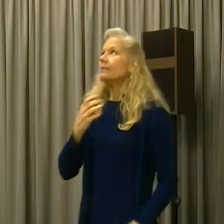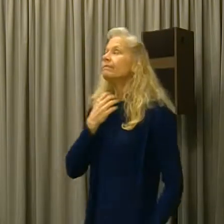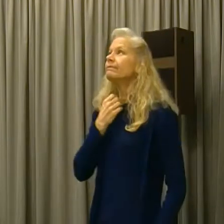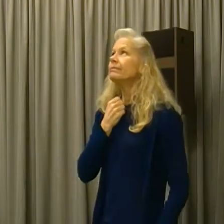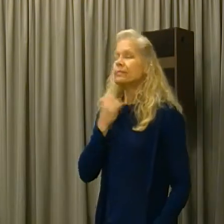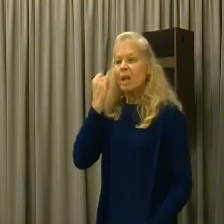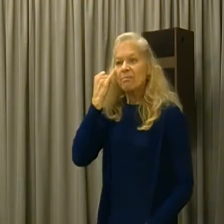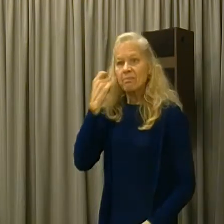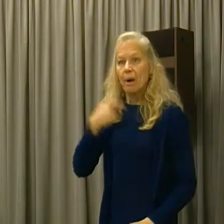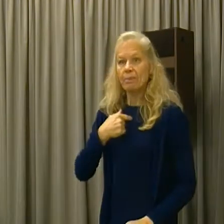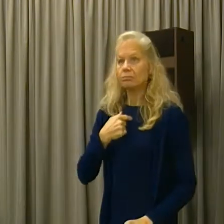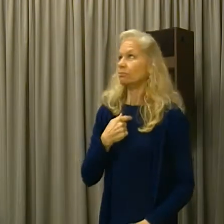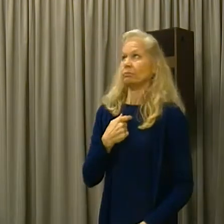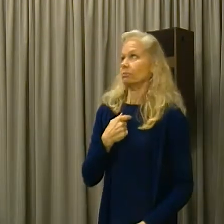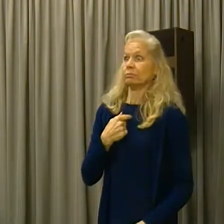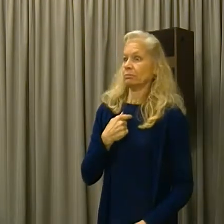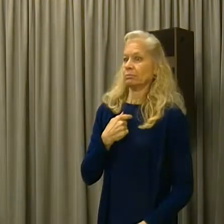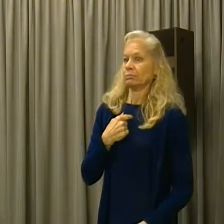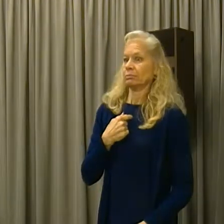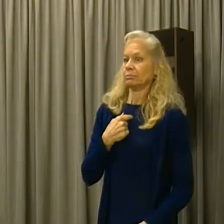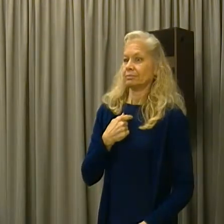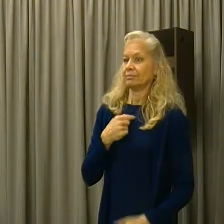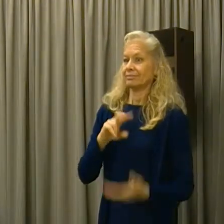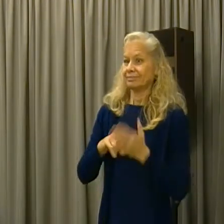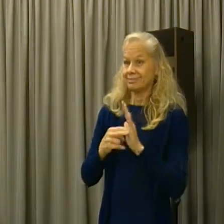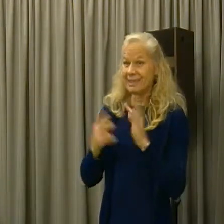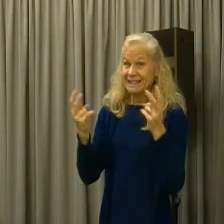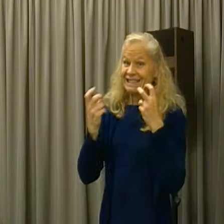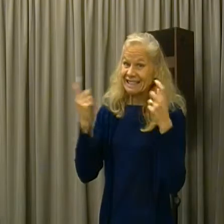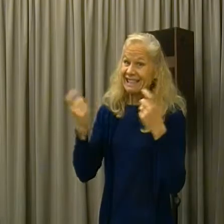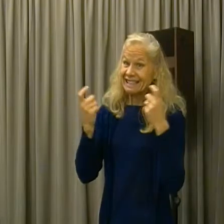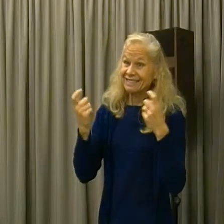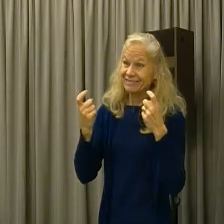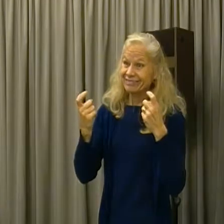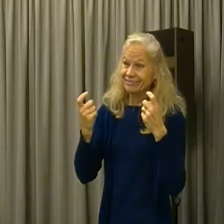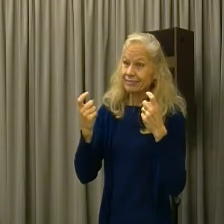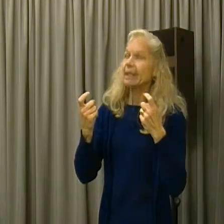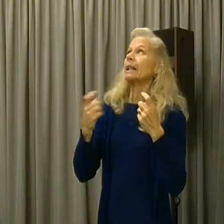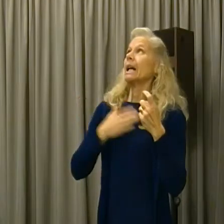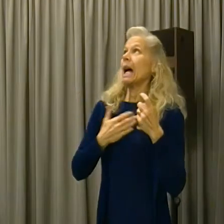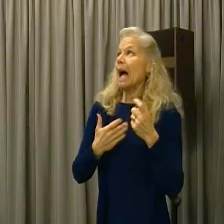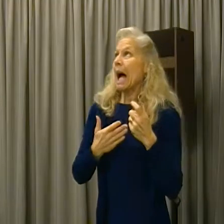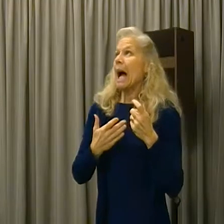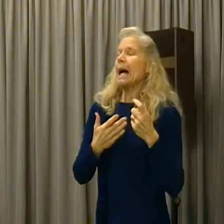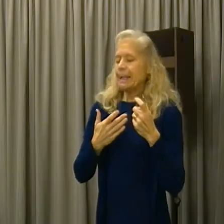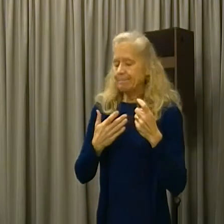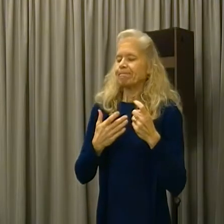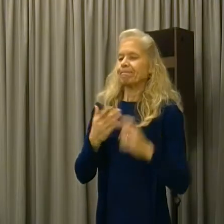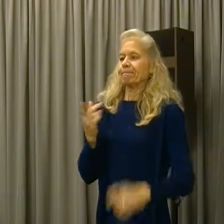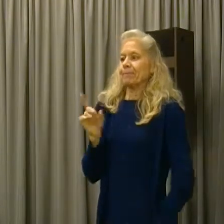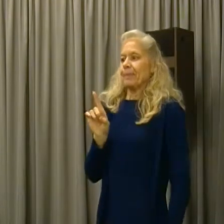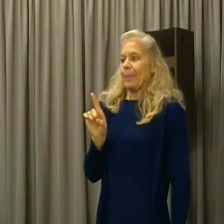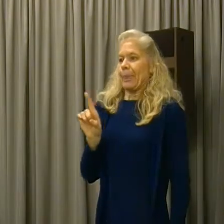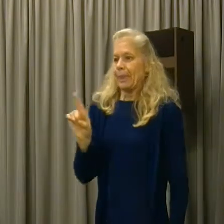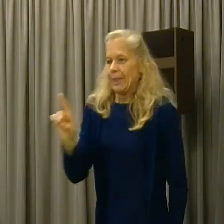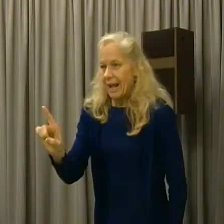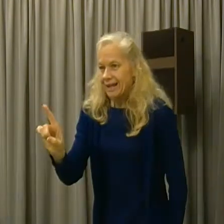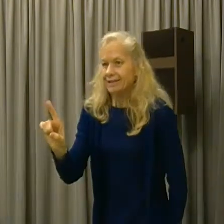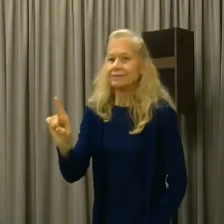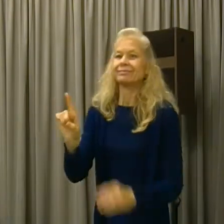Will the word that we're going to say in the deed glorify the Lord? Colossians 3:17. Whatsoever ye do in word or